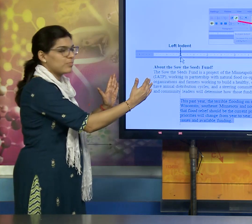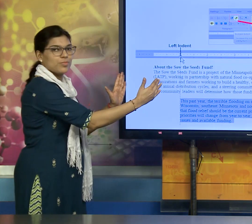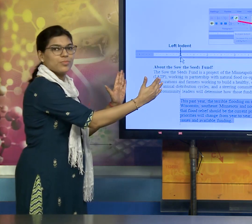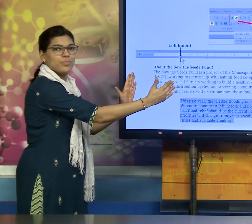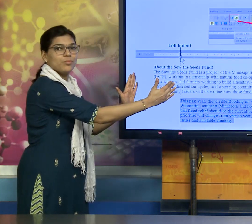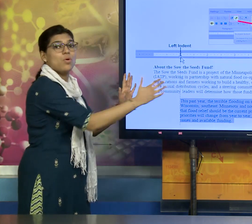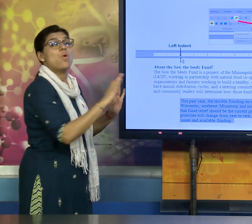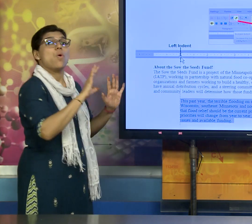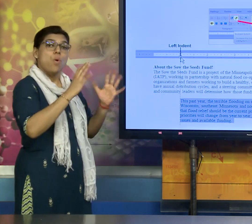starting.